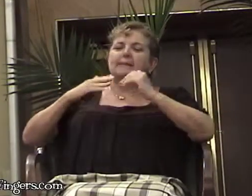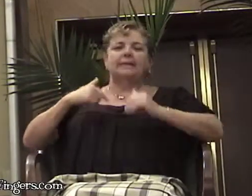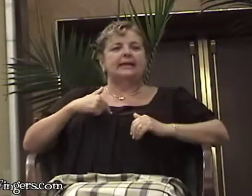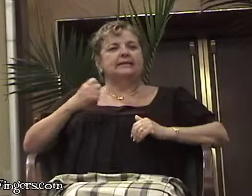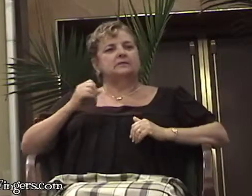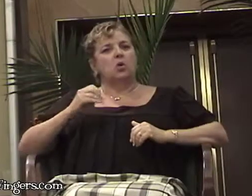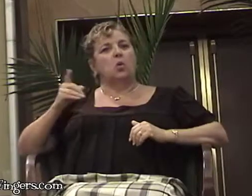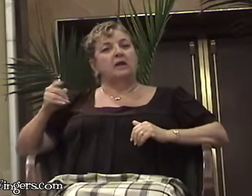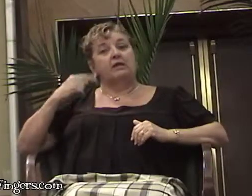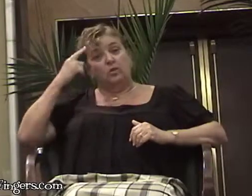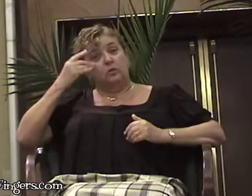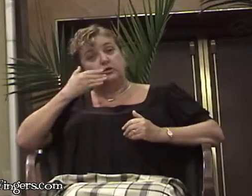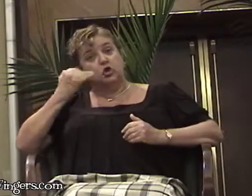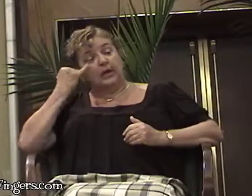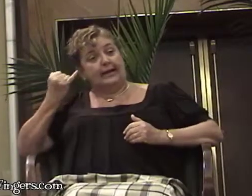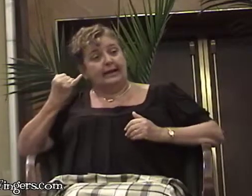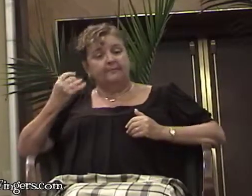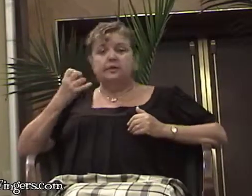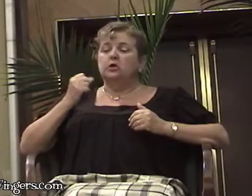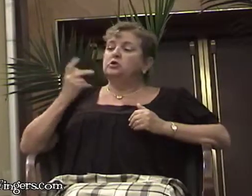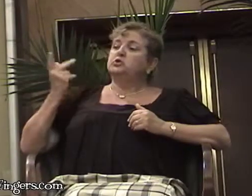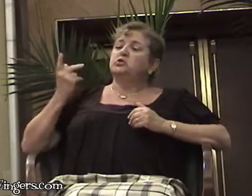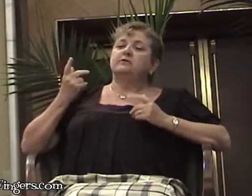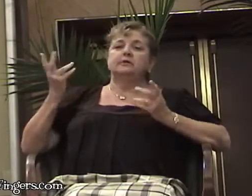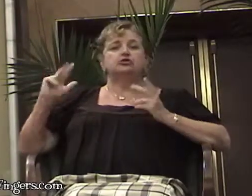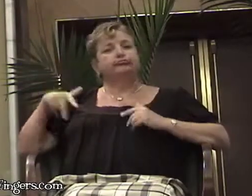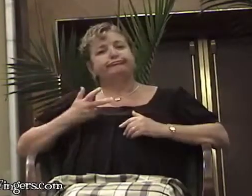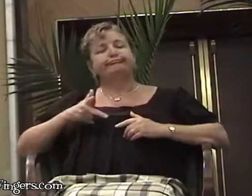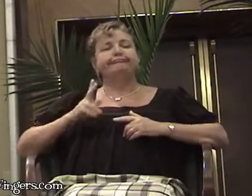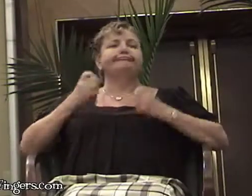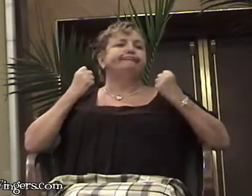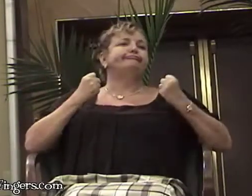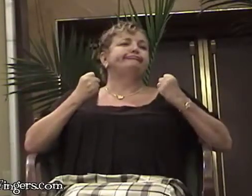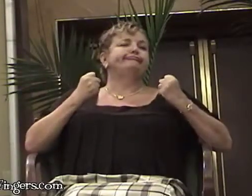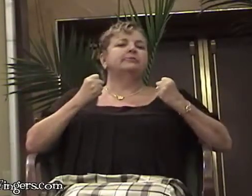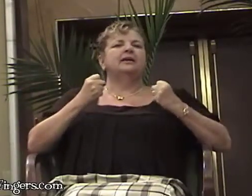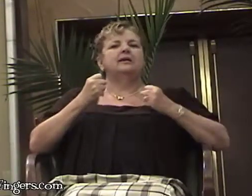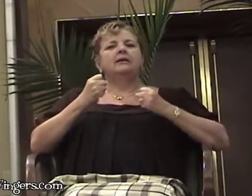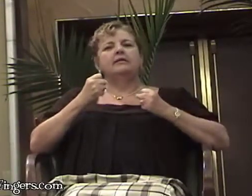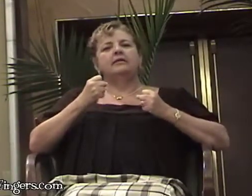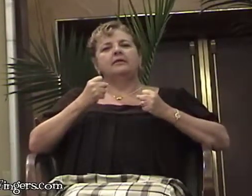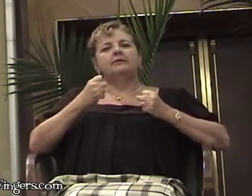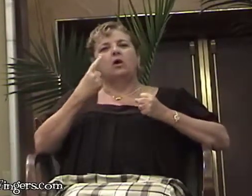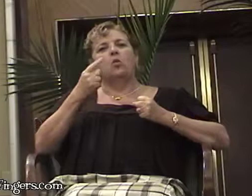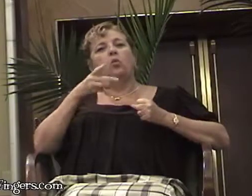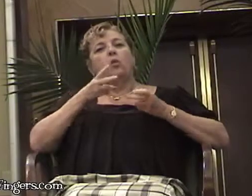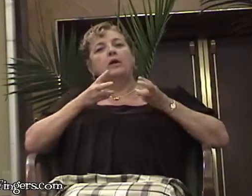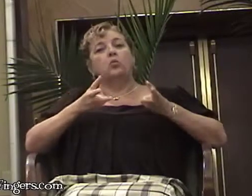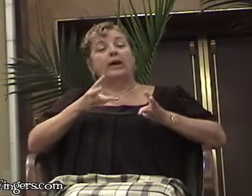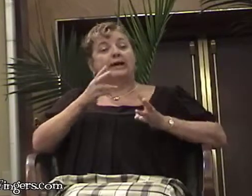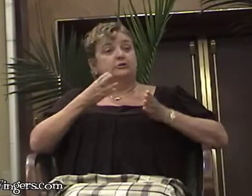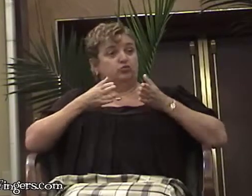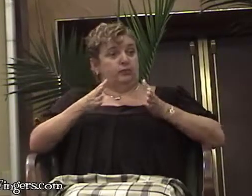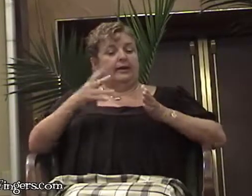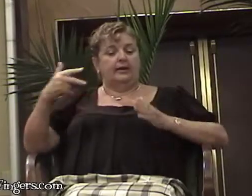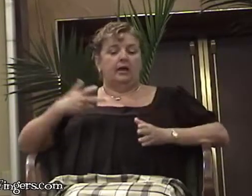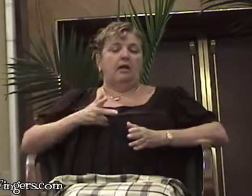was a good idea. So I'm coming out the street, driving down Poplar Street. So now it's a one-way street, and there's a big stone wall on my left-hand